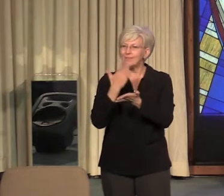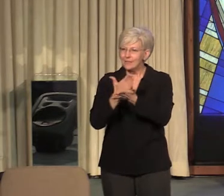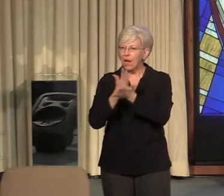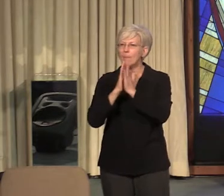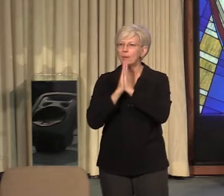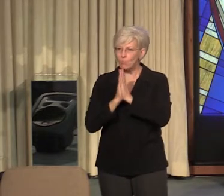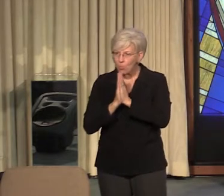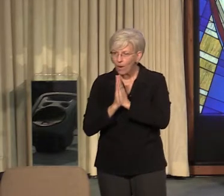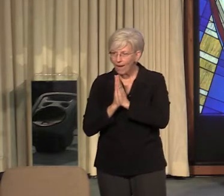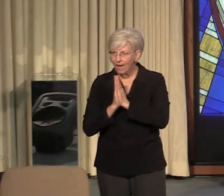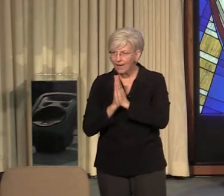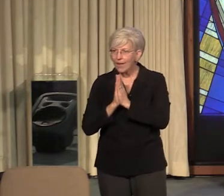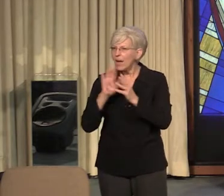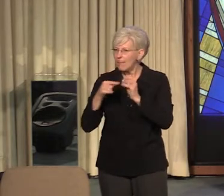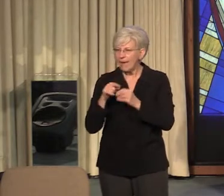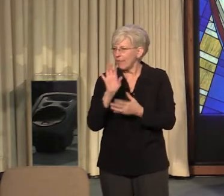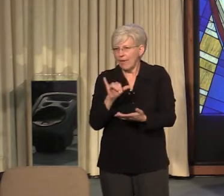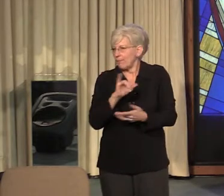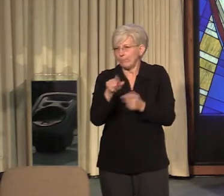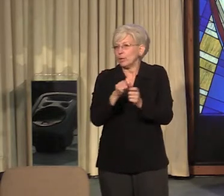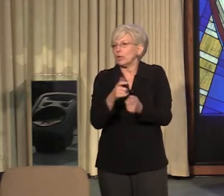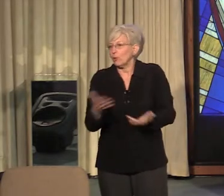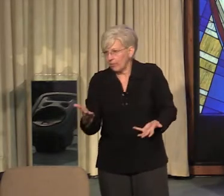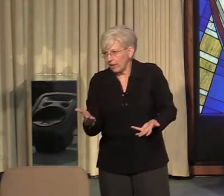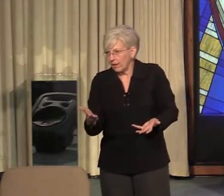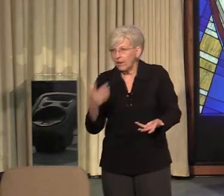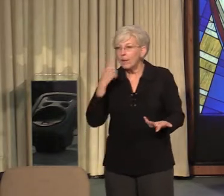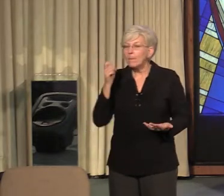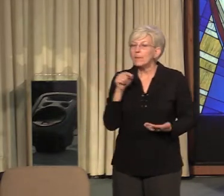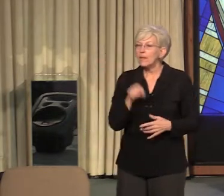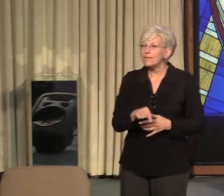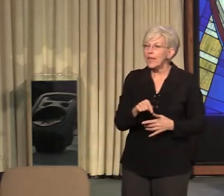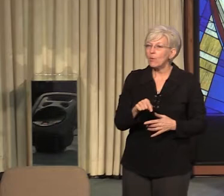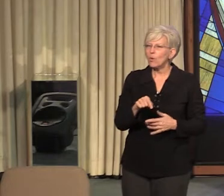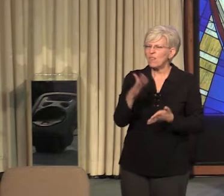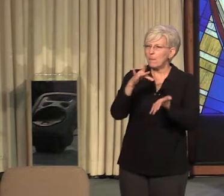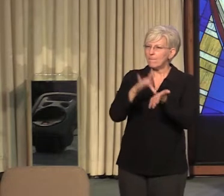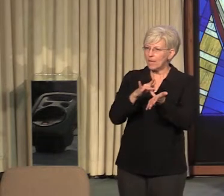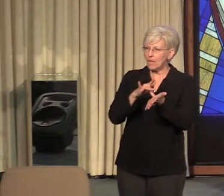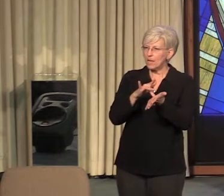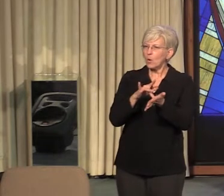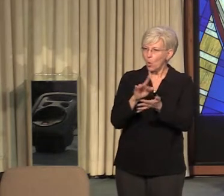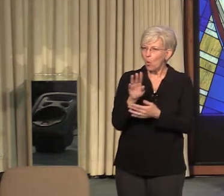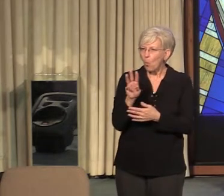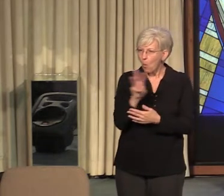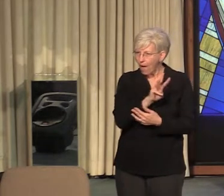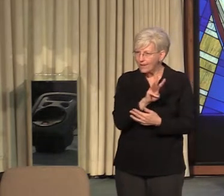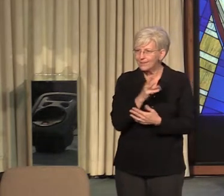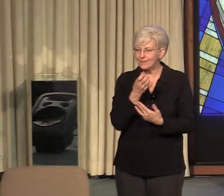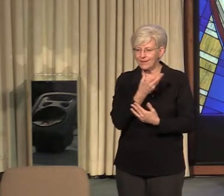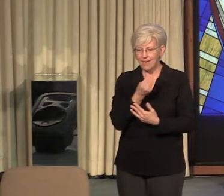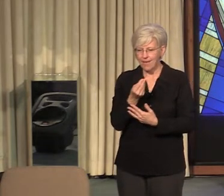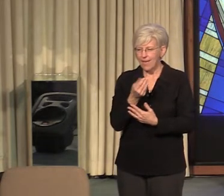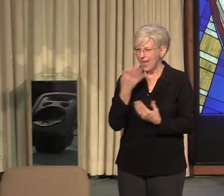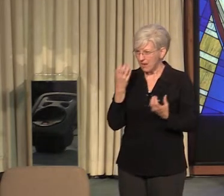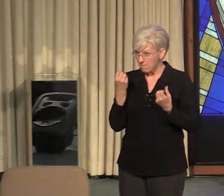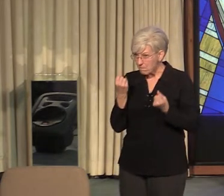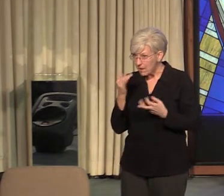was. And because they were in the Midwest and many of the people who followed them